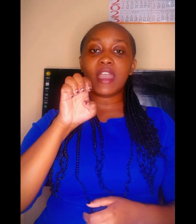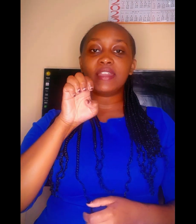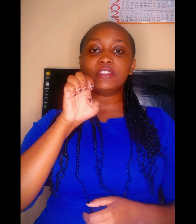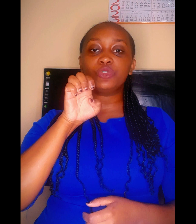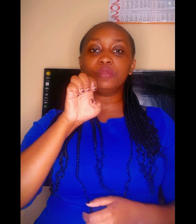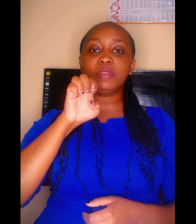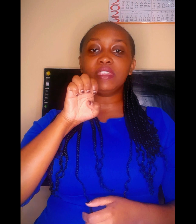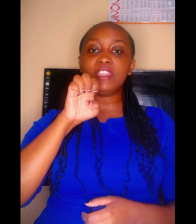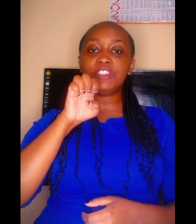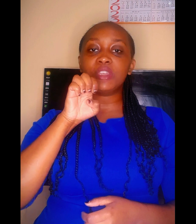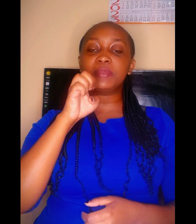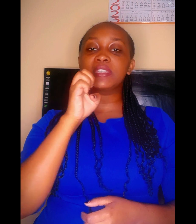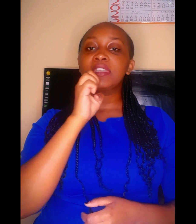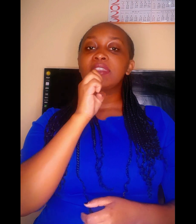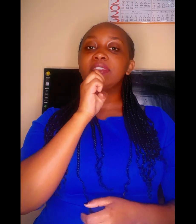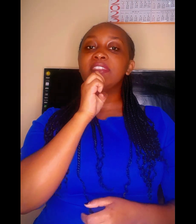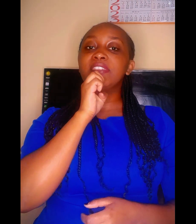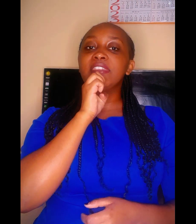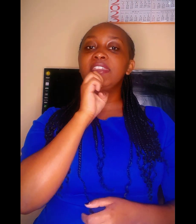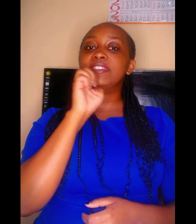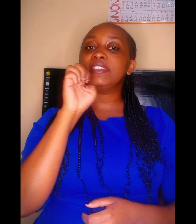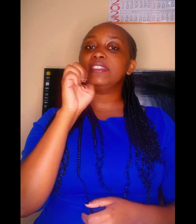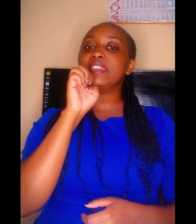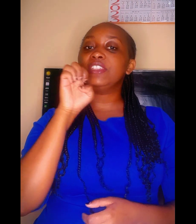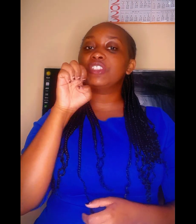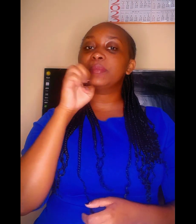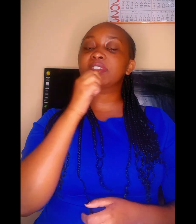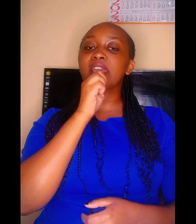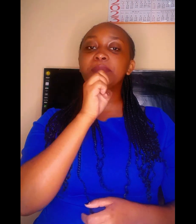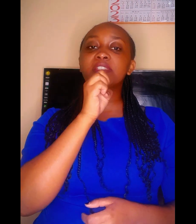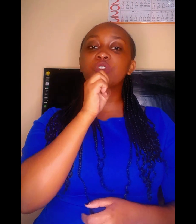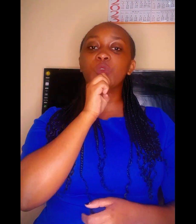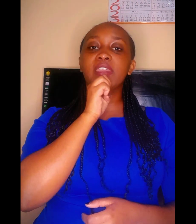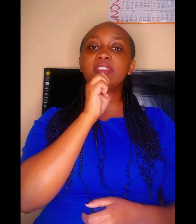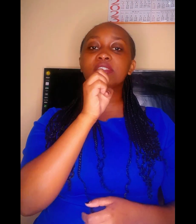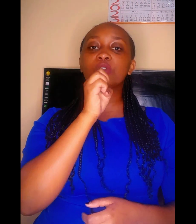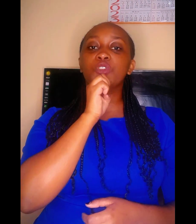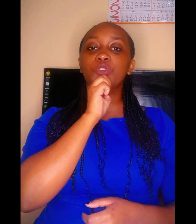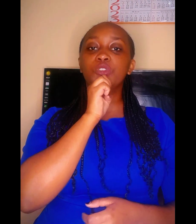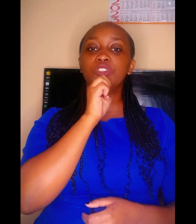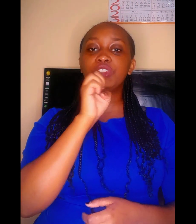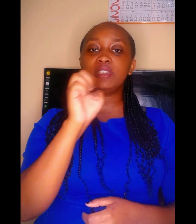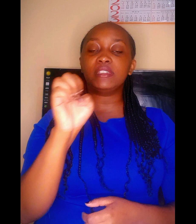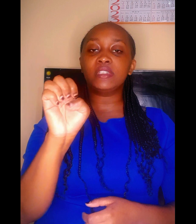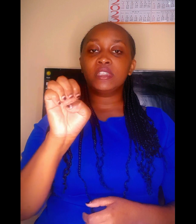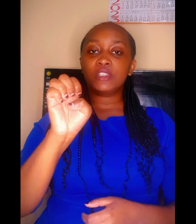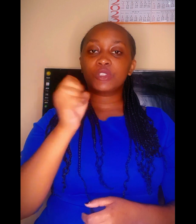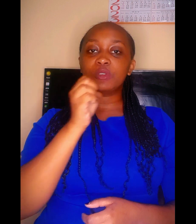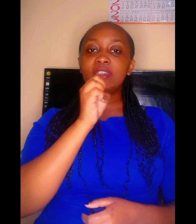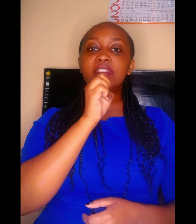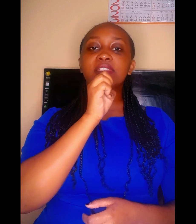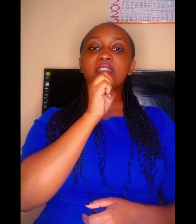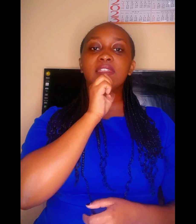hand should be E-shaped. Then the E-shaped taps twice on your chin. So it's